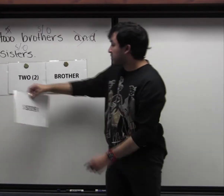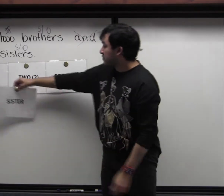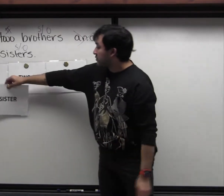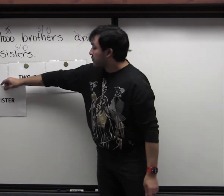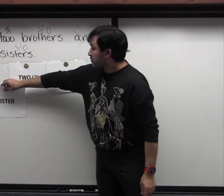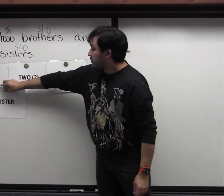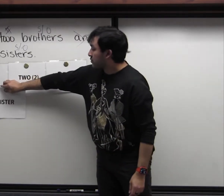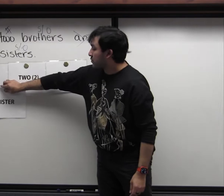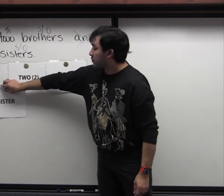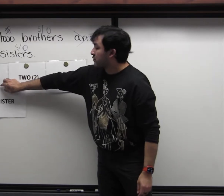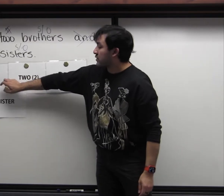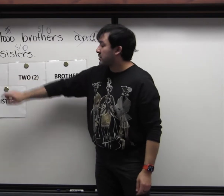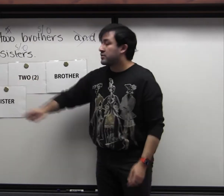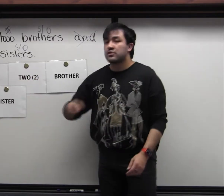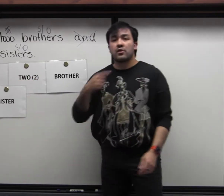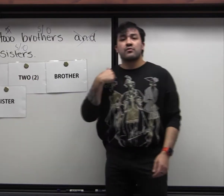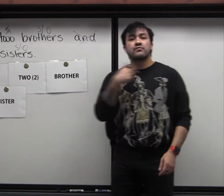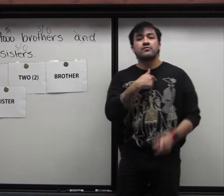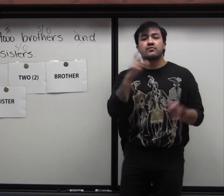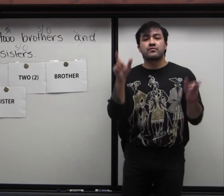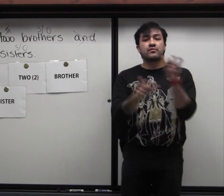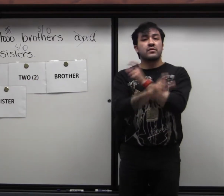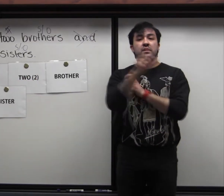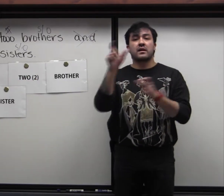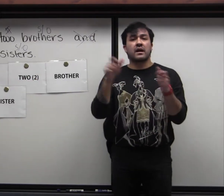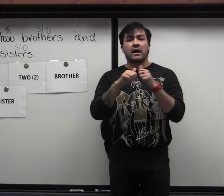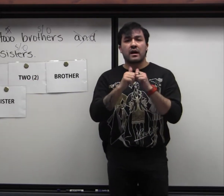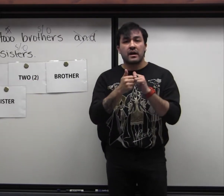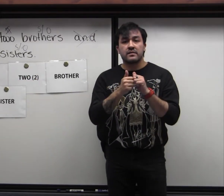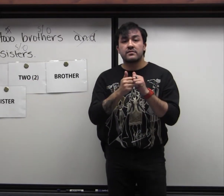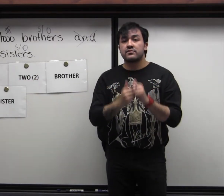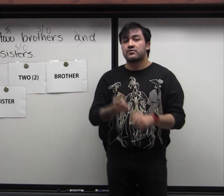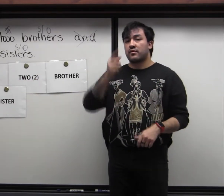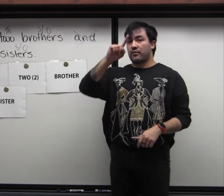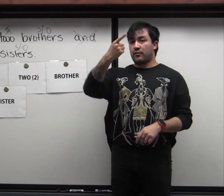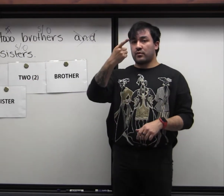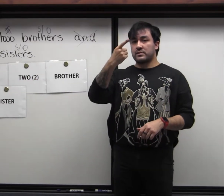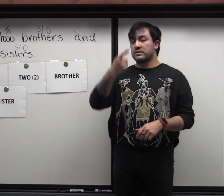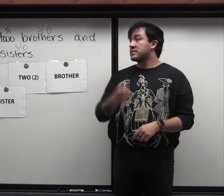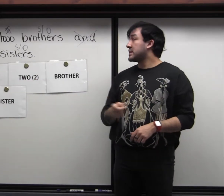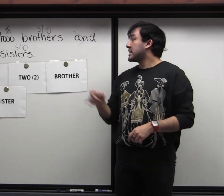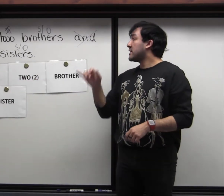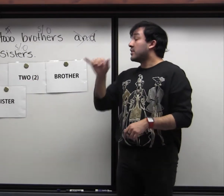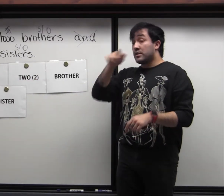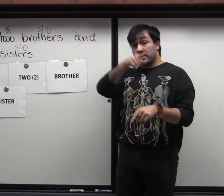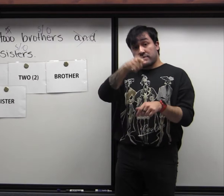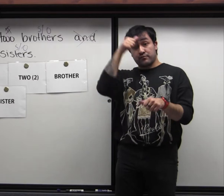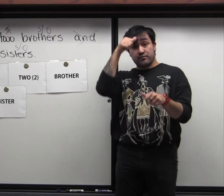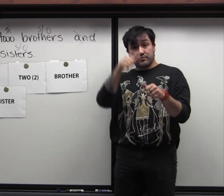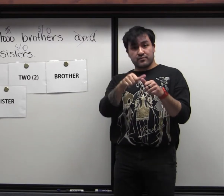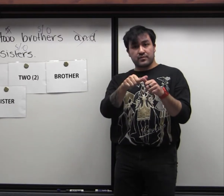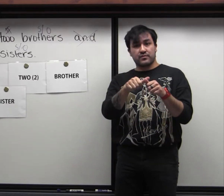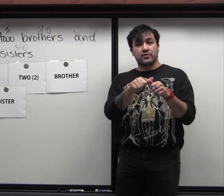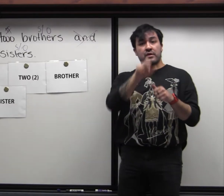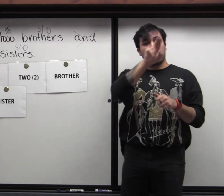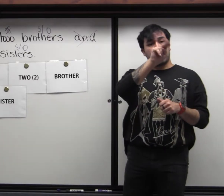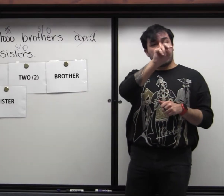as well. It is up to you on how you want to do that. So now, how are we going to rearrange these? So